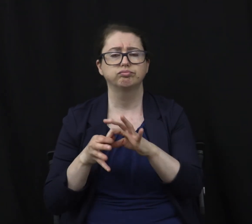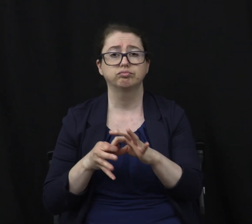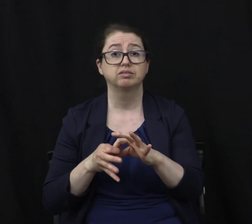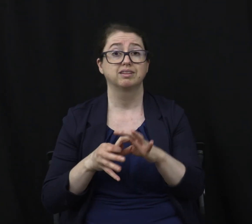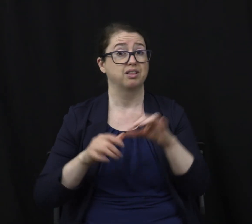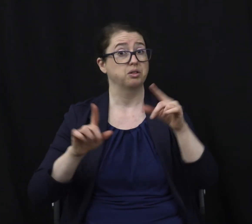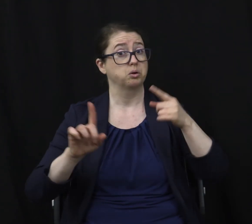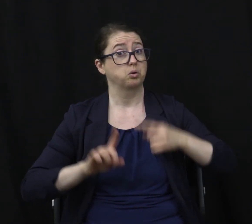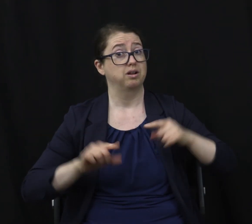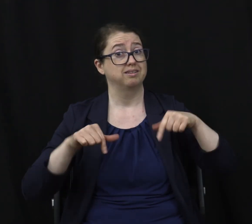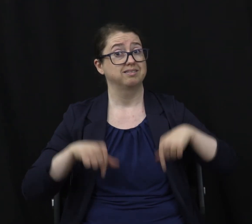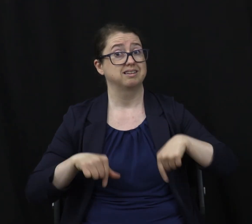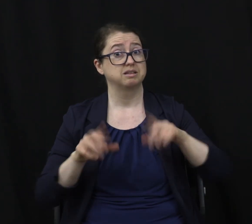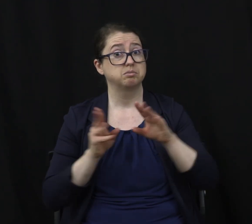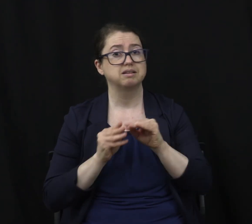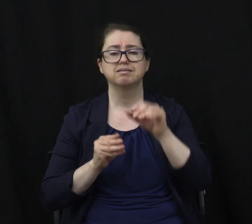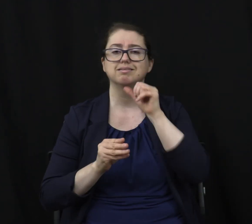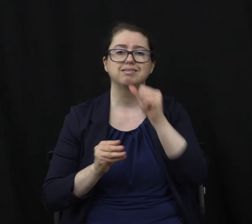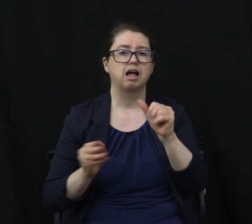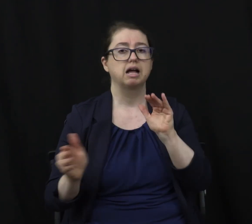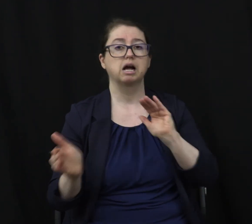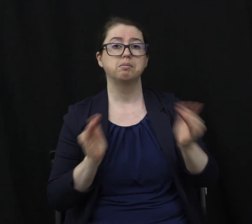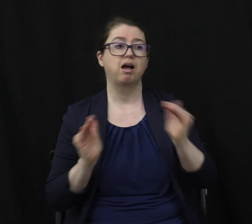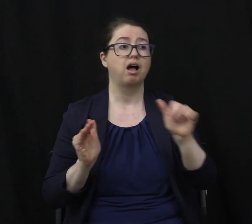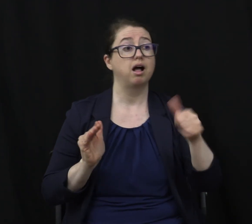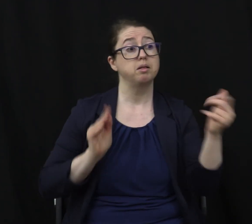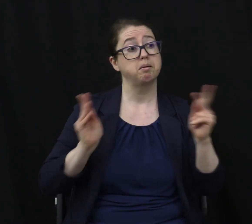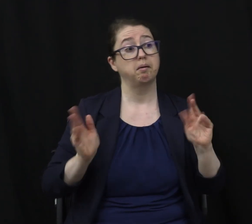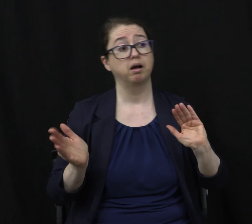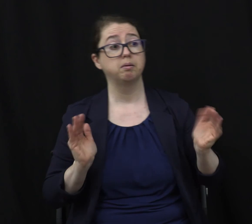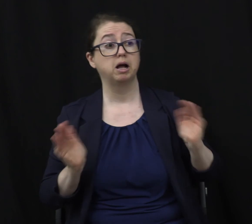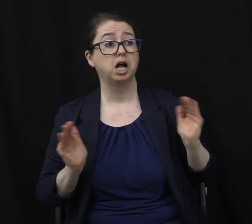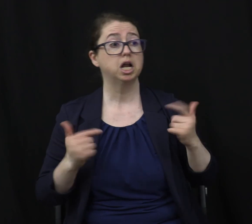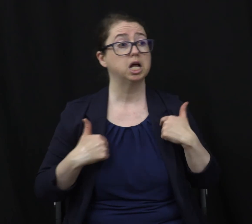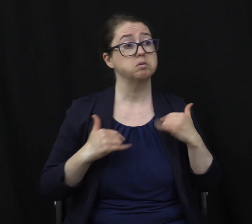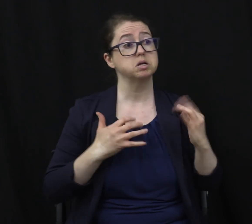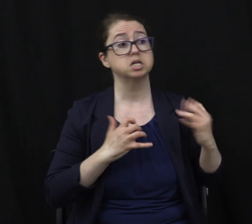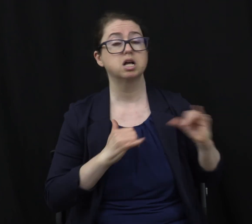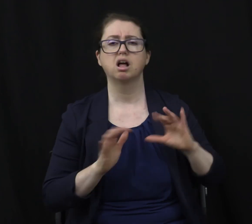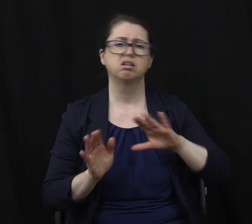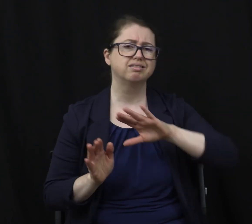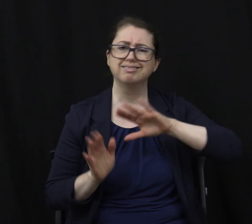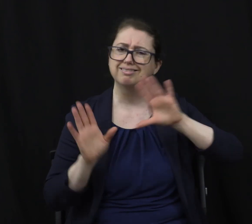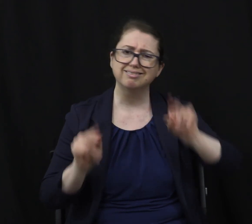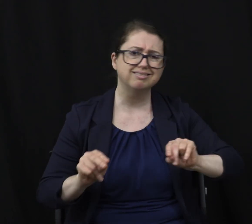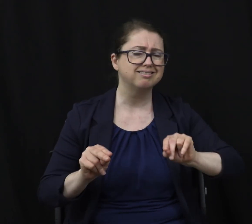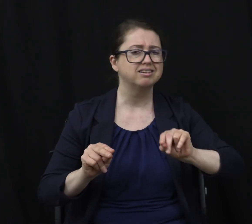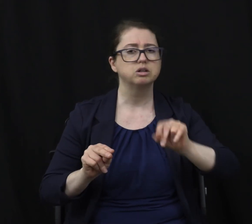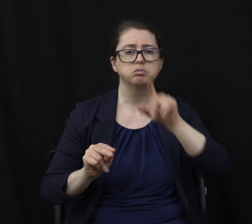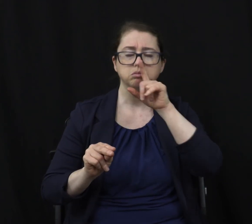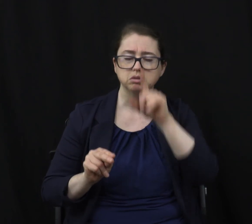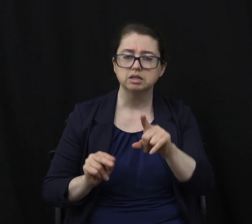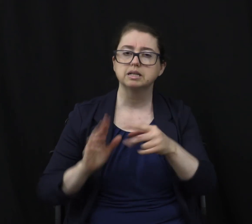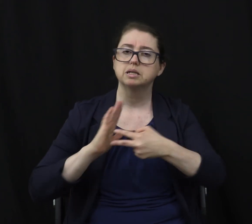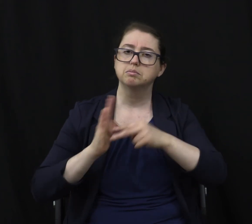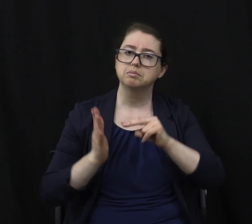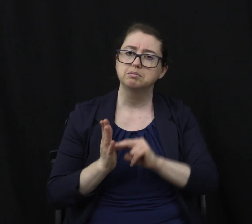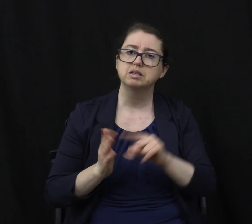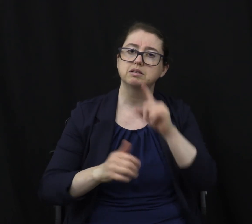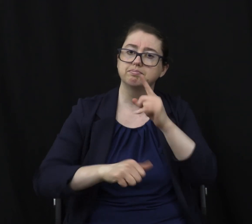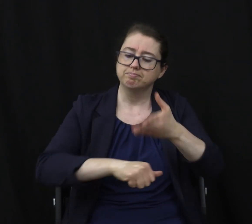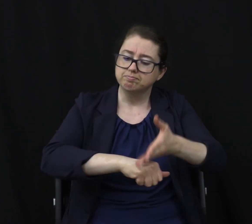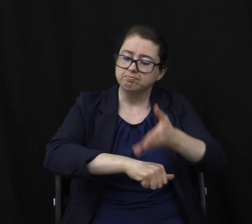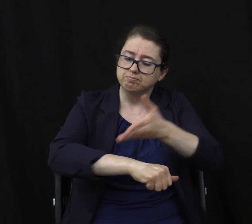to other people. This seminar is about improving the most important areas of our